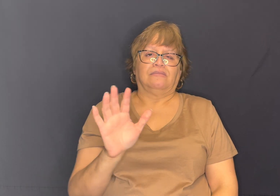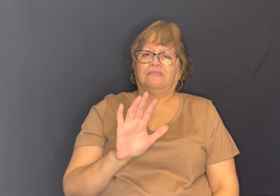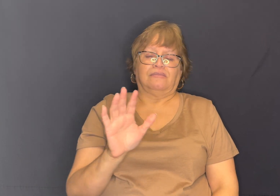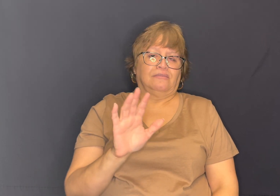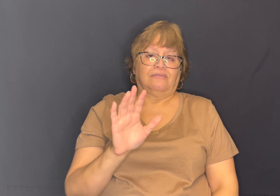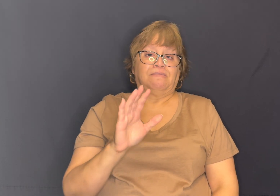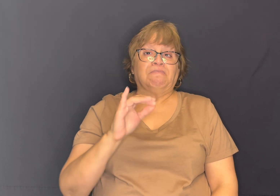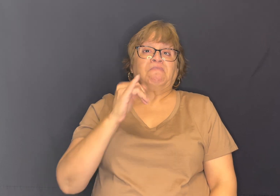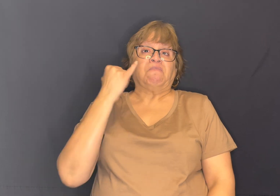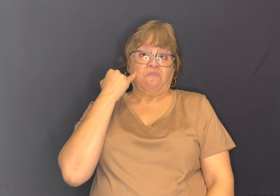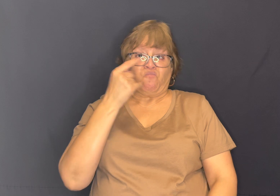impaired.